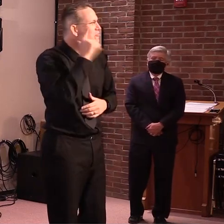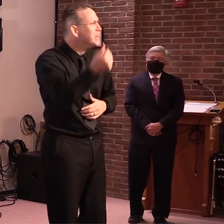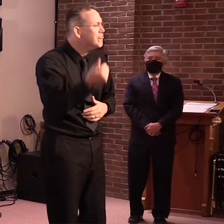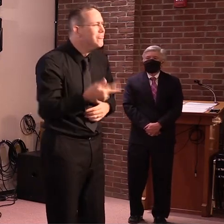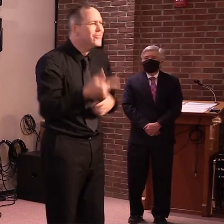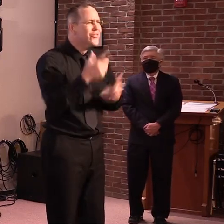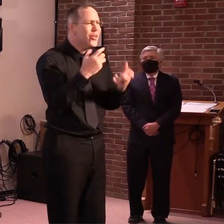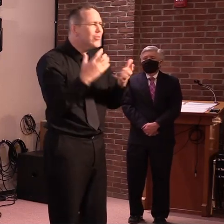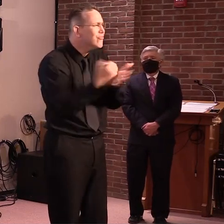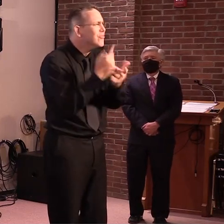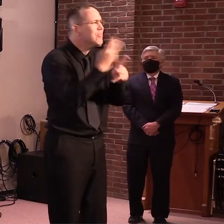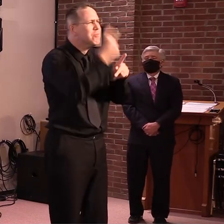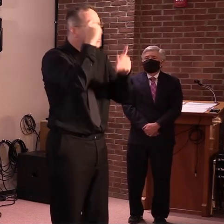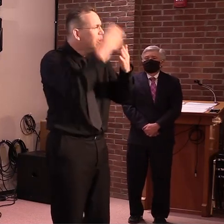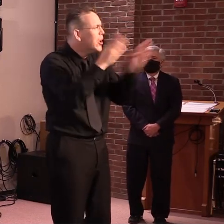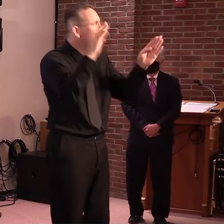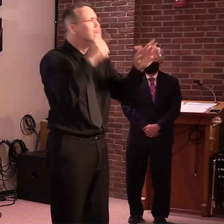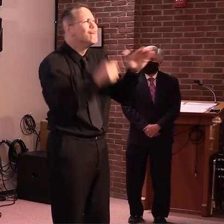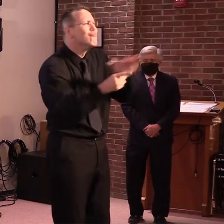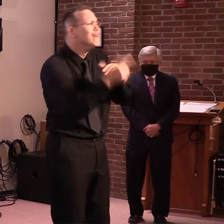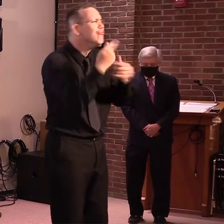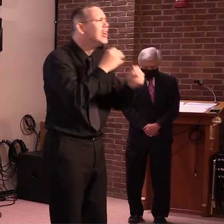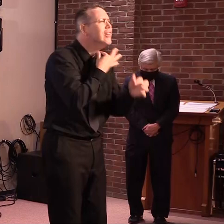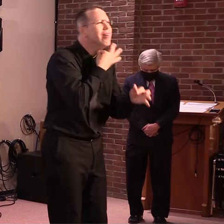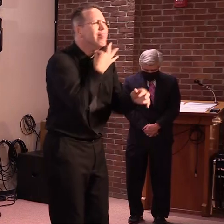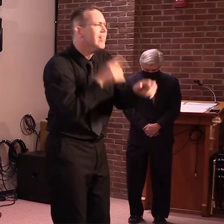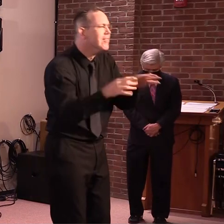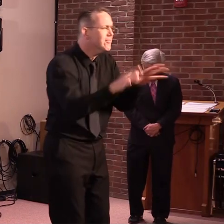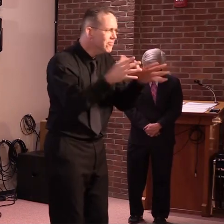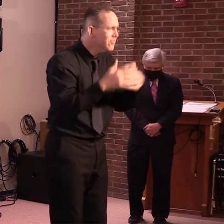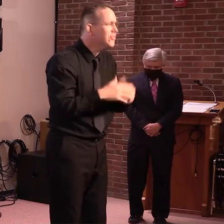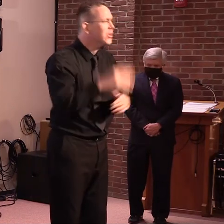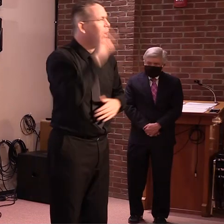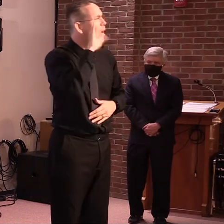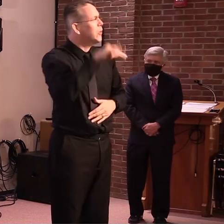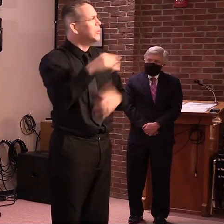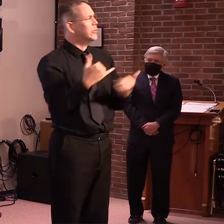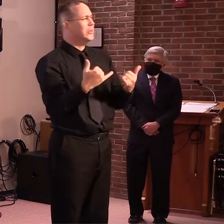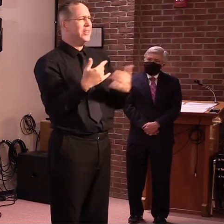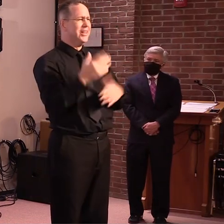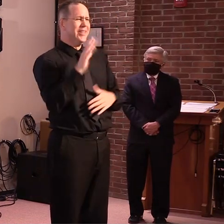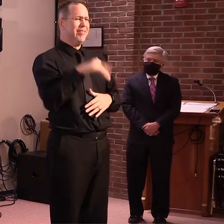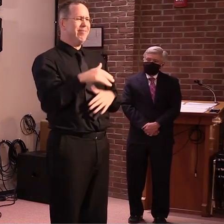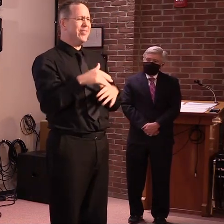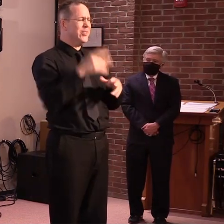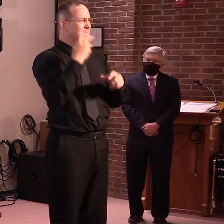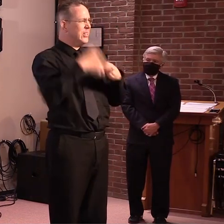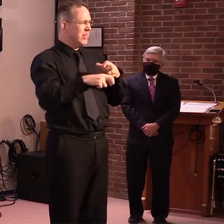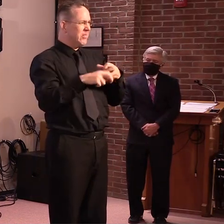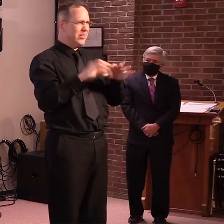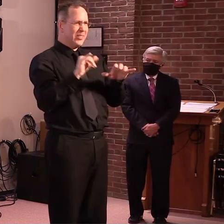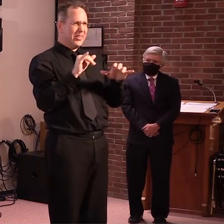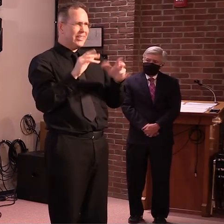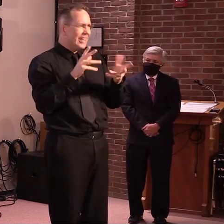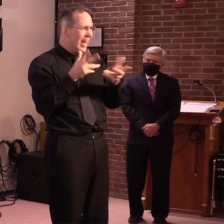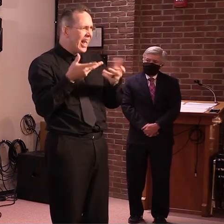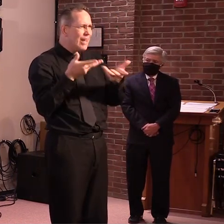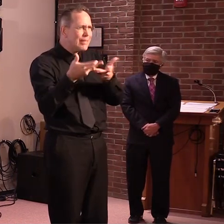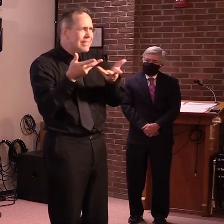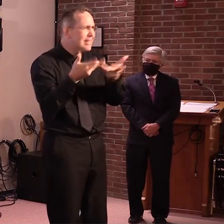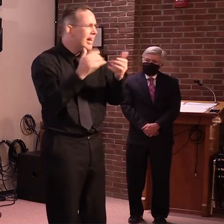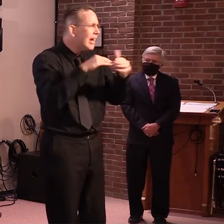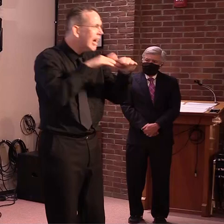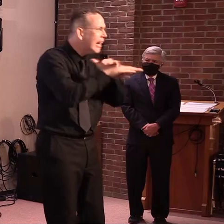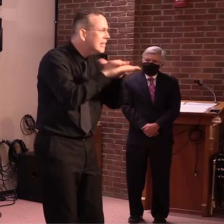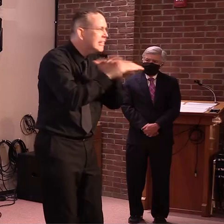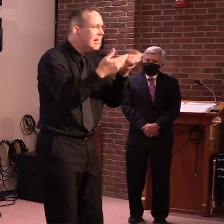alone. At a time when access to school counselors and trusted advisors is winding down under unprecedented conditions, taking this course